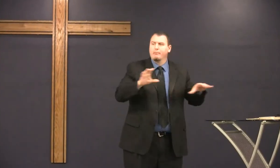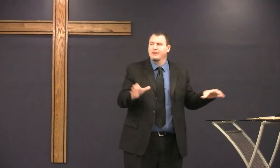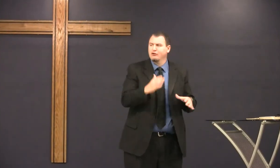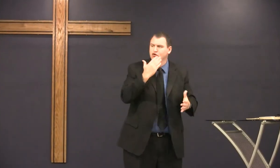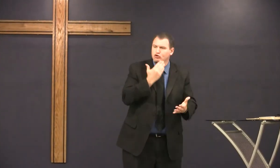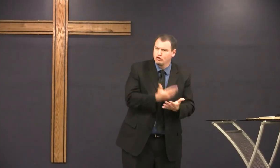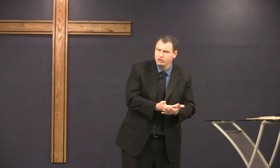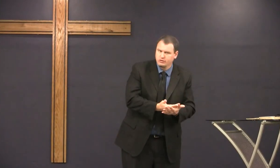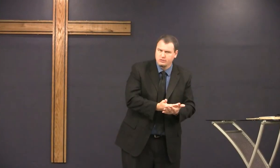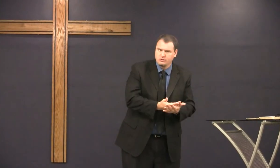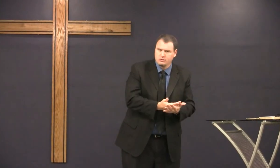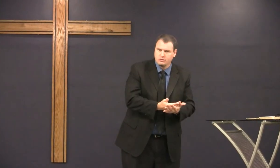start being good.